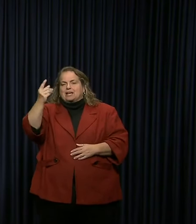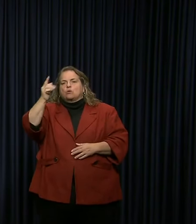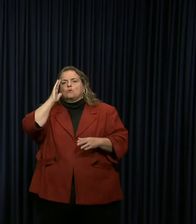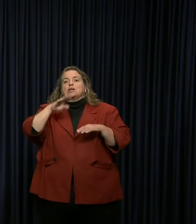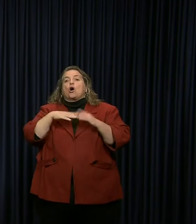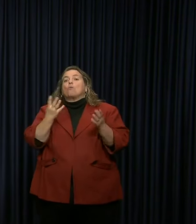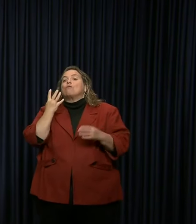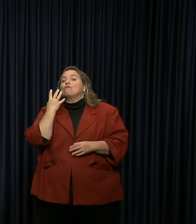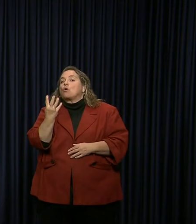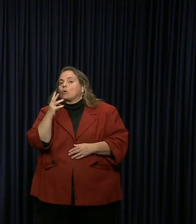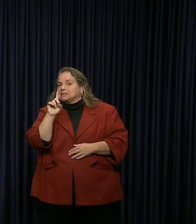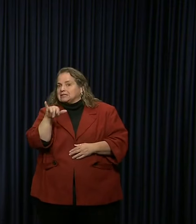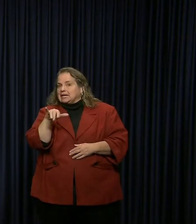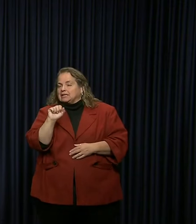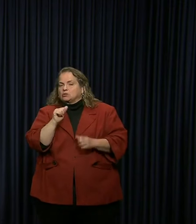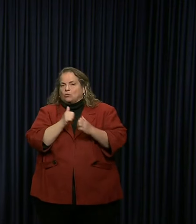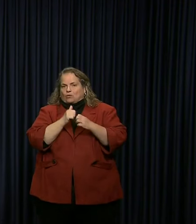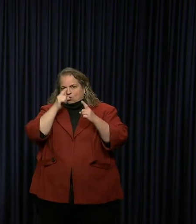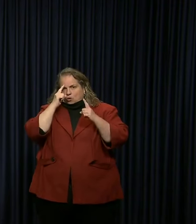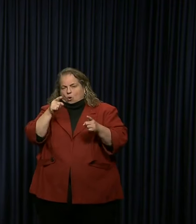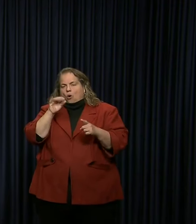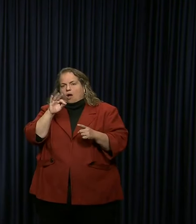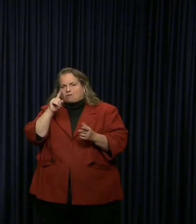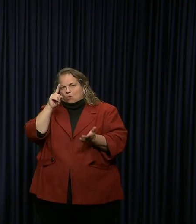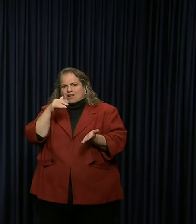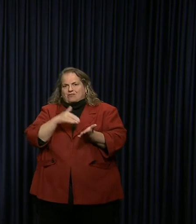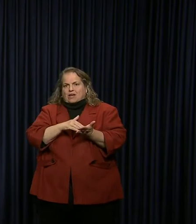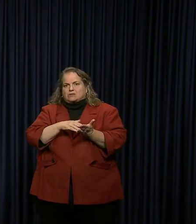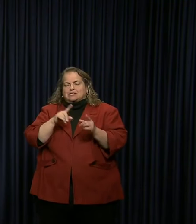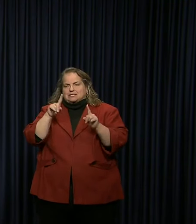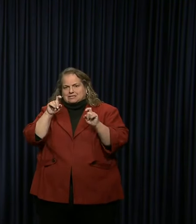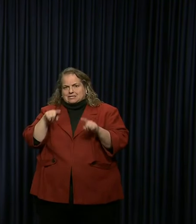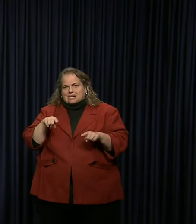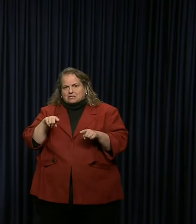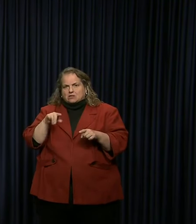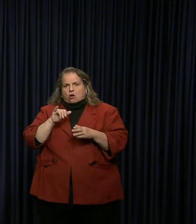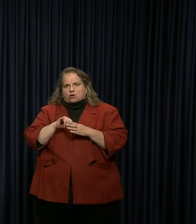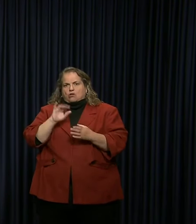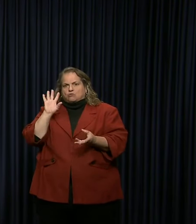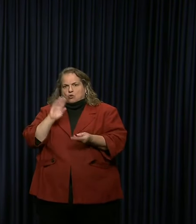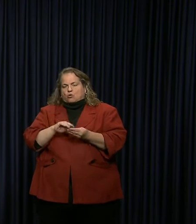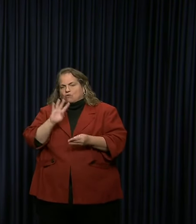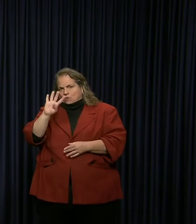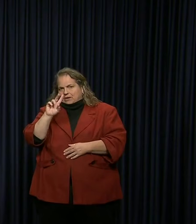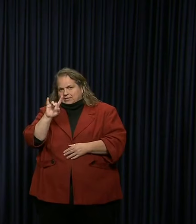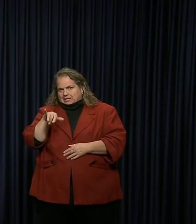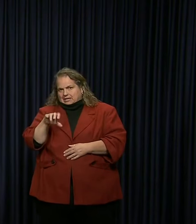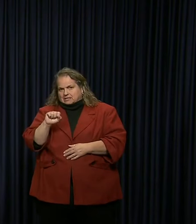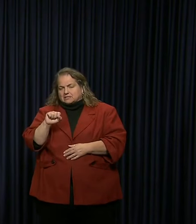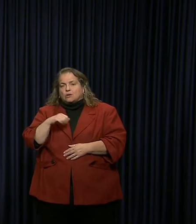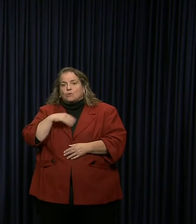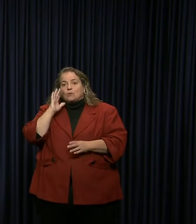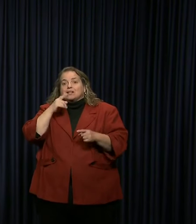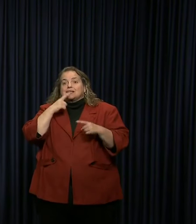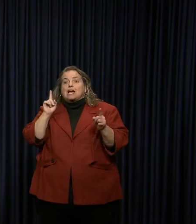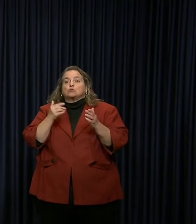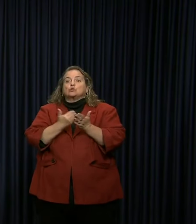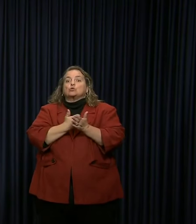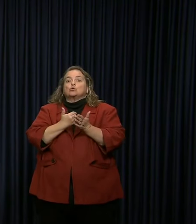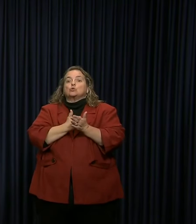a goal of 1,000 tests done on that. We're going to announce some new sites